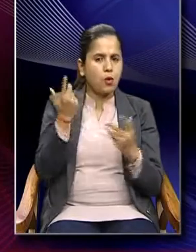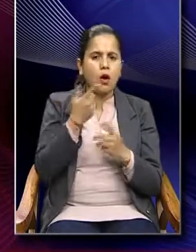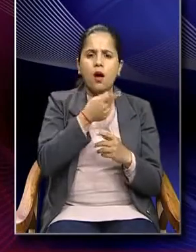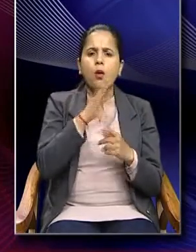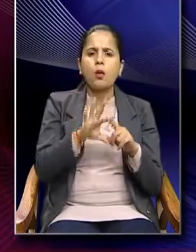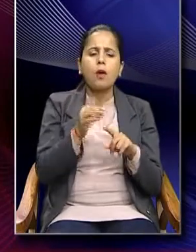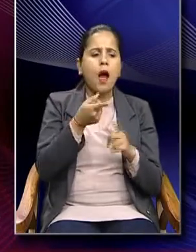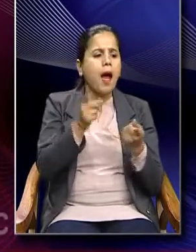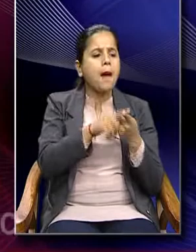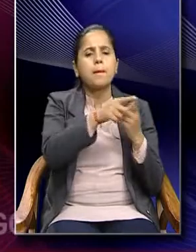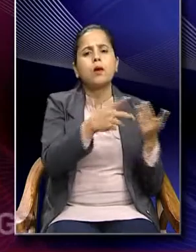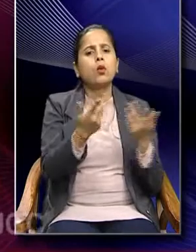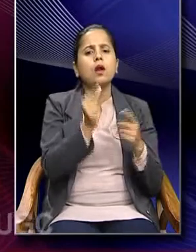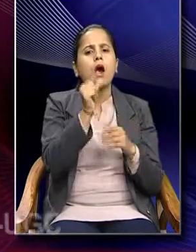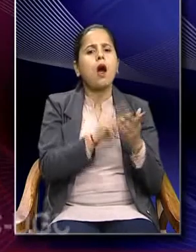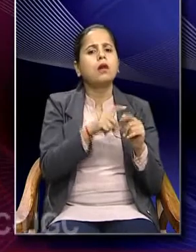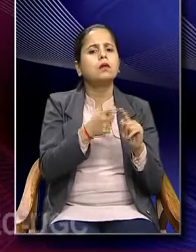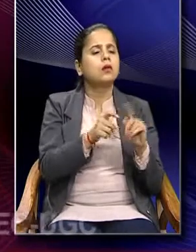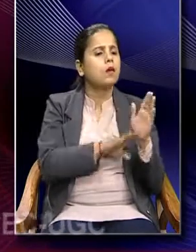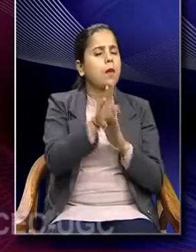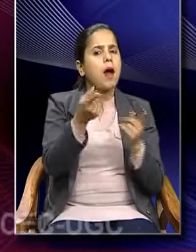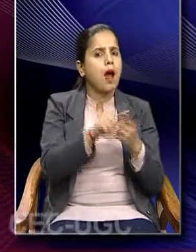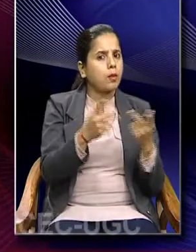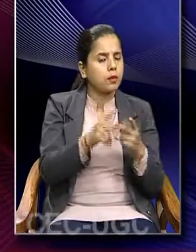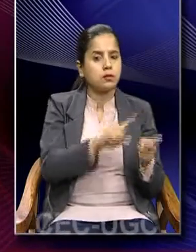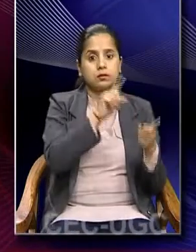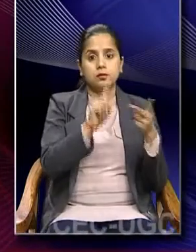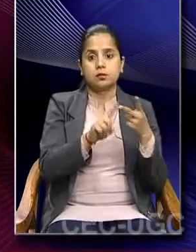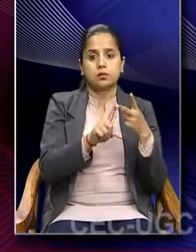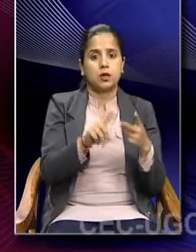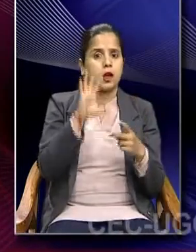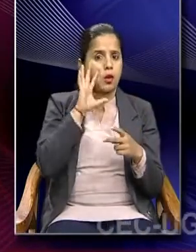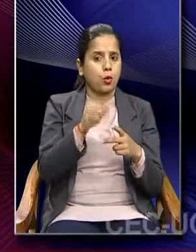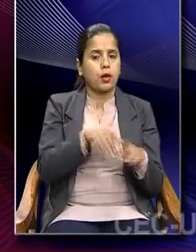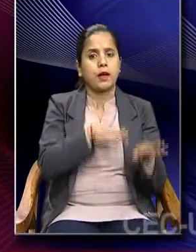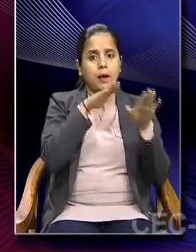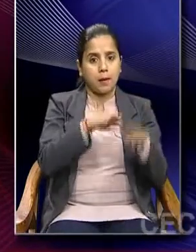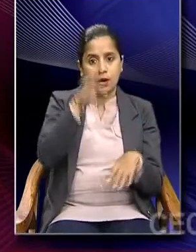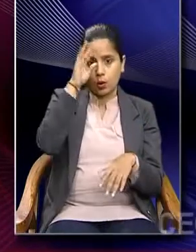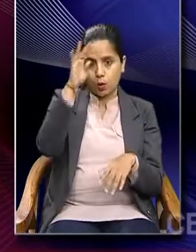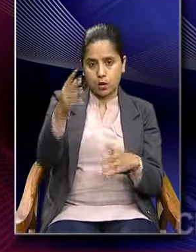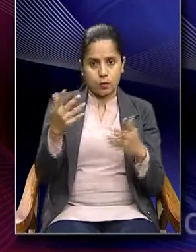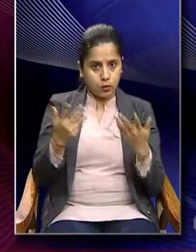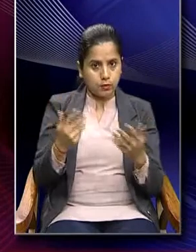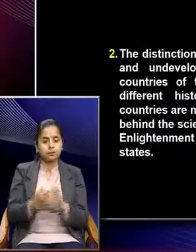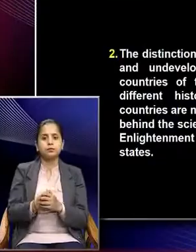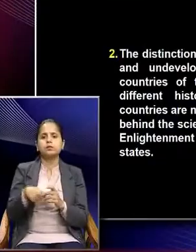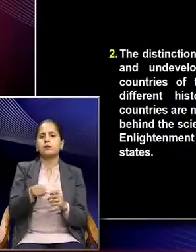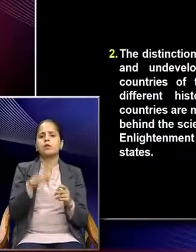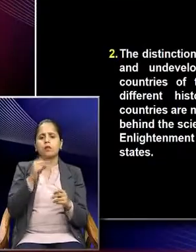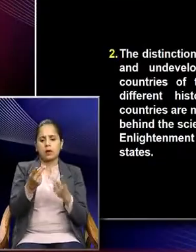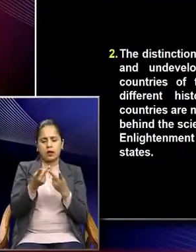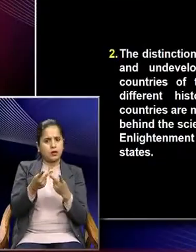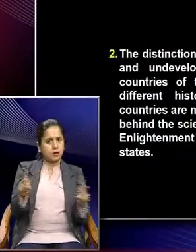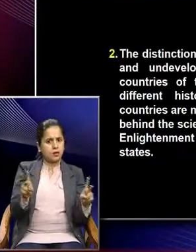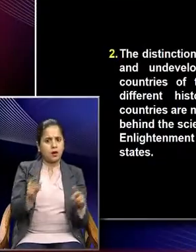that underdevelopment. The second key proposition of dependency theory is the distinction